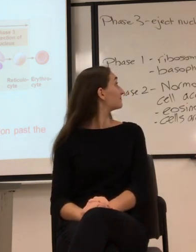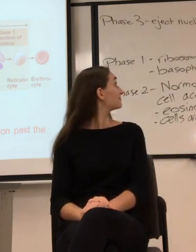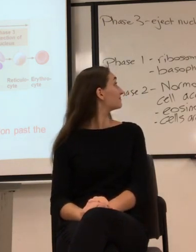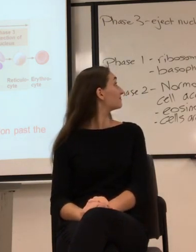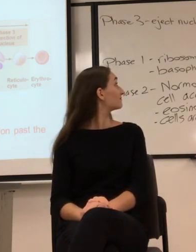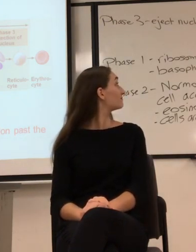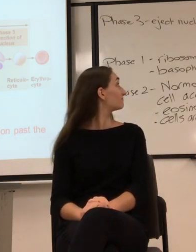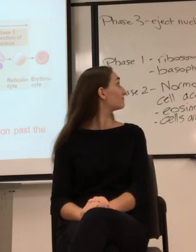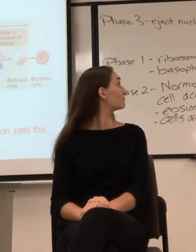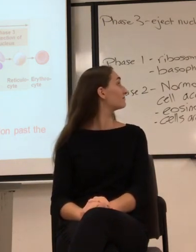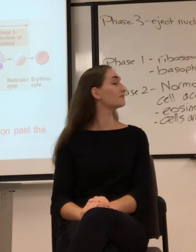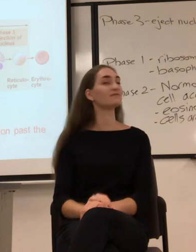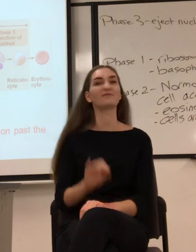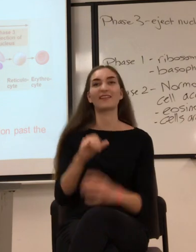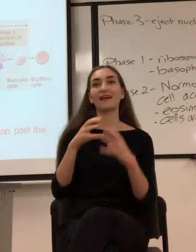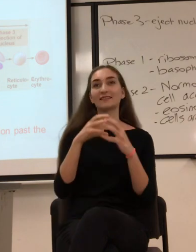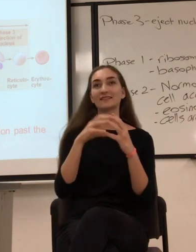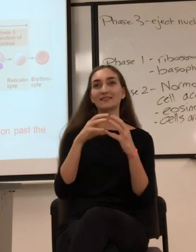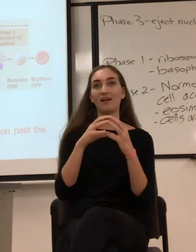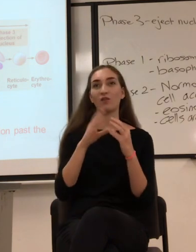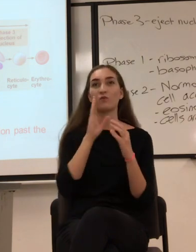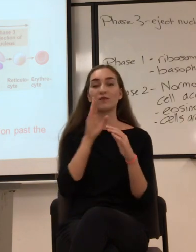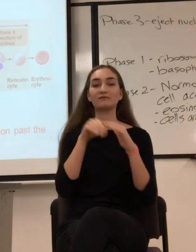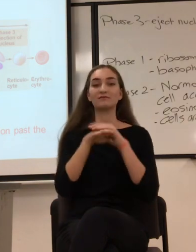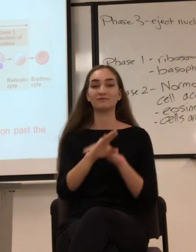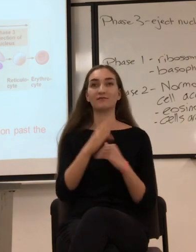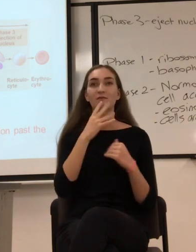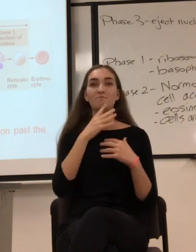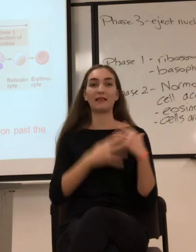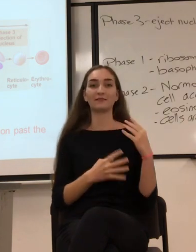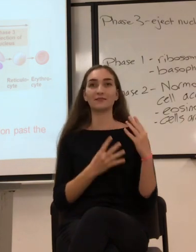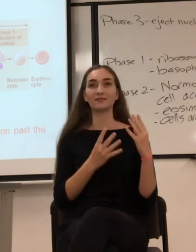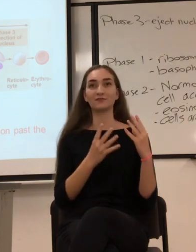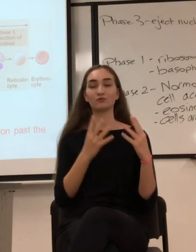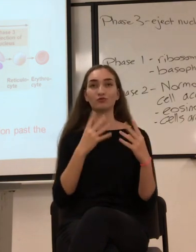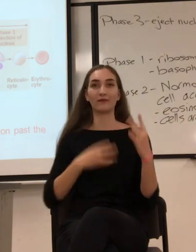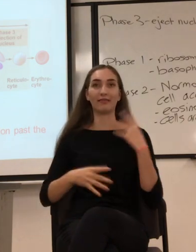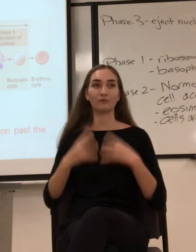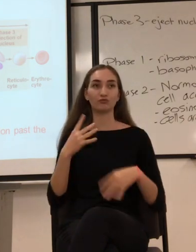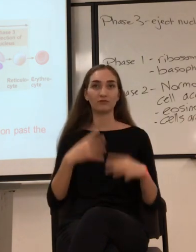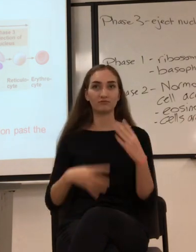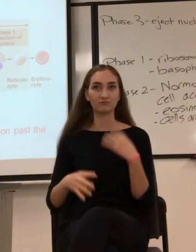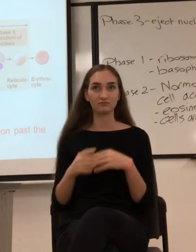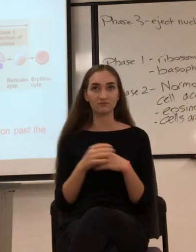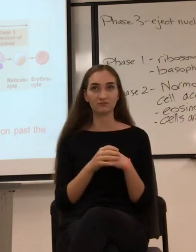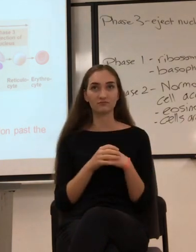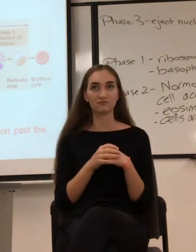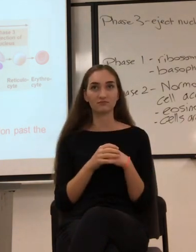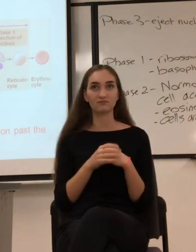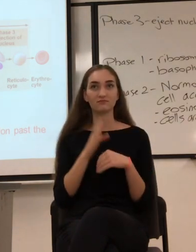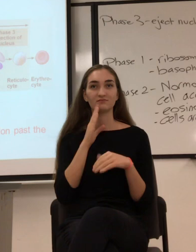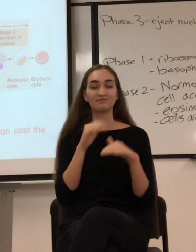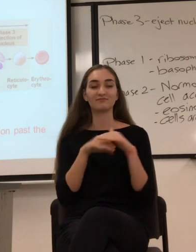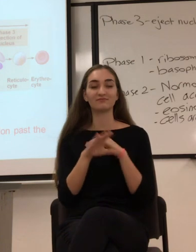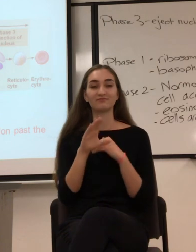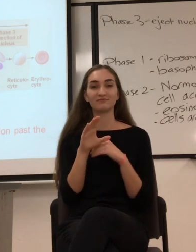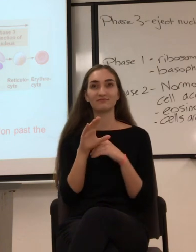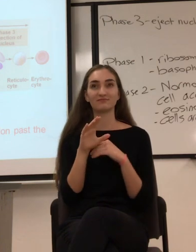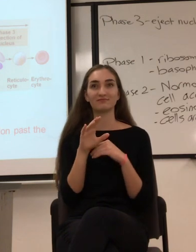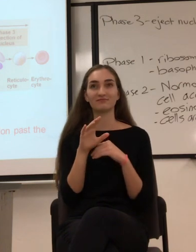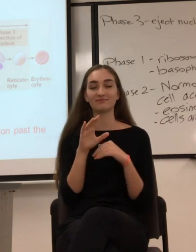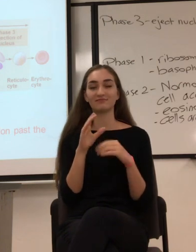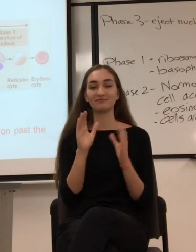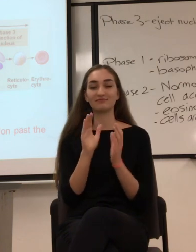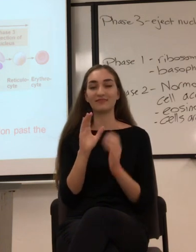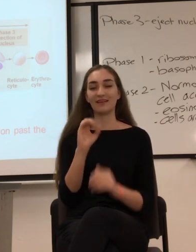And that cell will enter the circulation, enter those sinusoidal capillaries, right? Those are the leaky